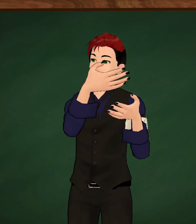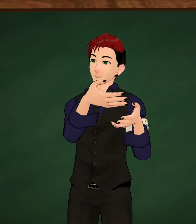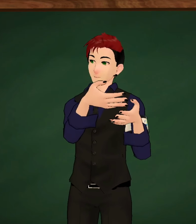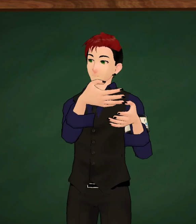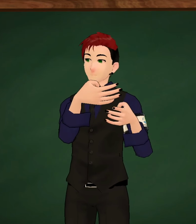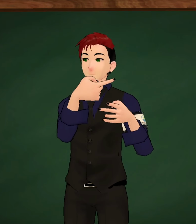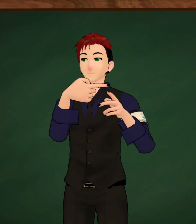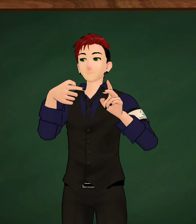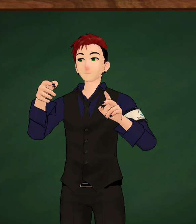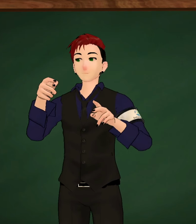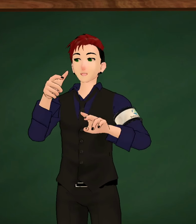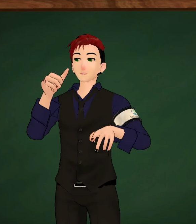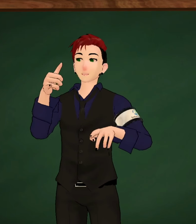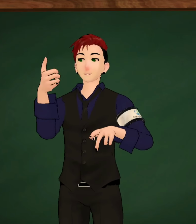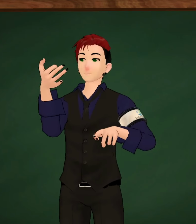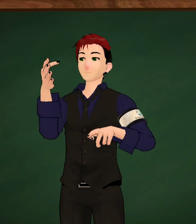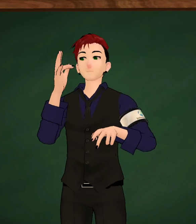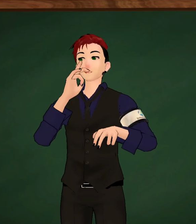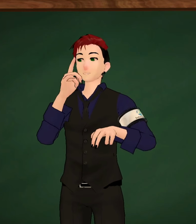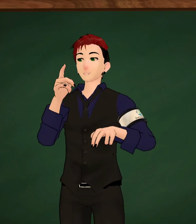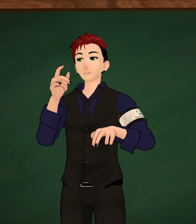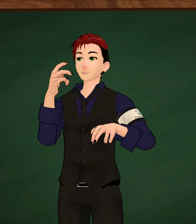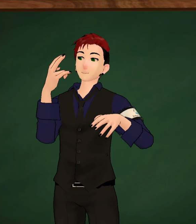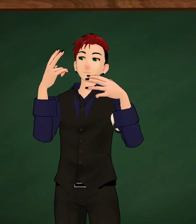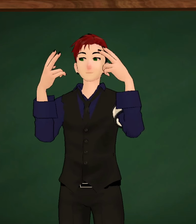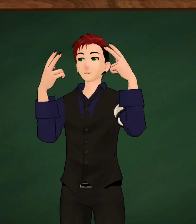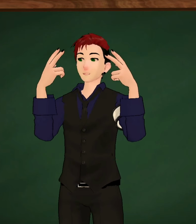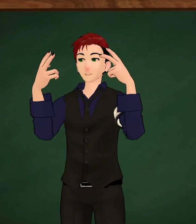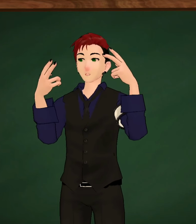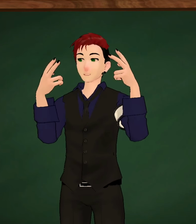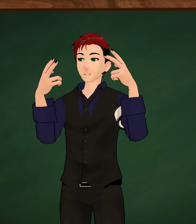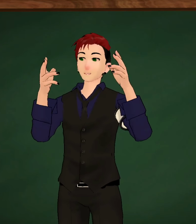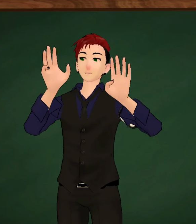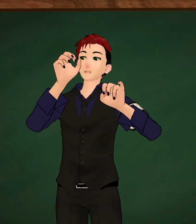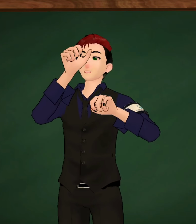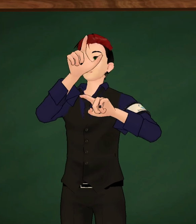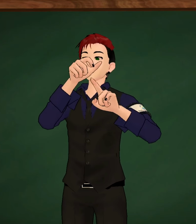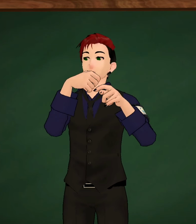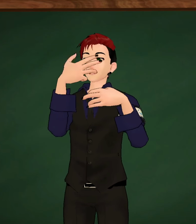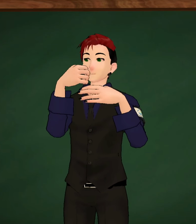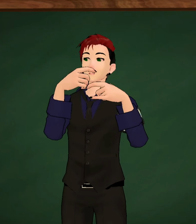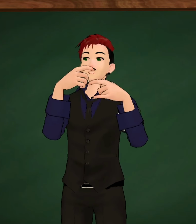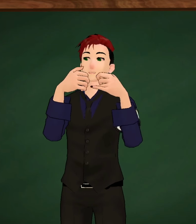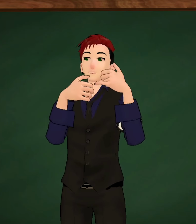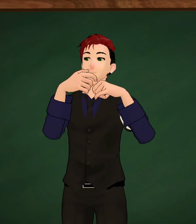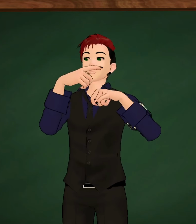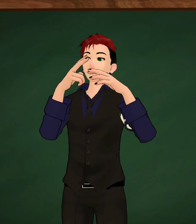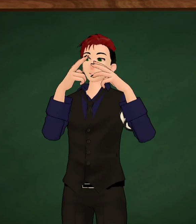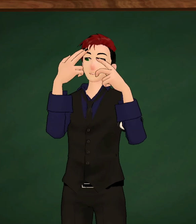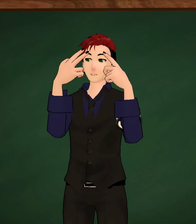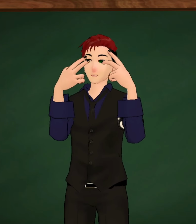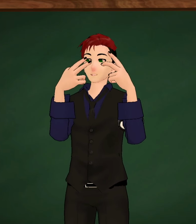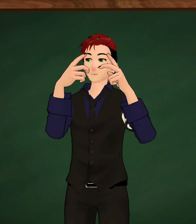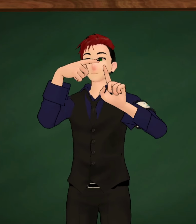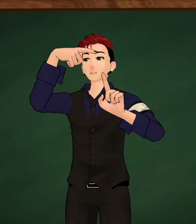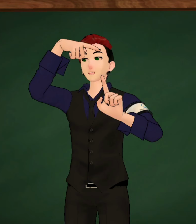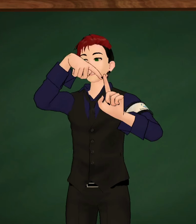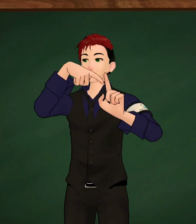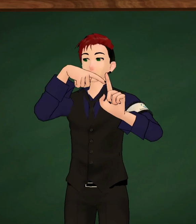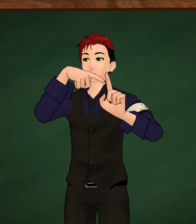poetry, but it's still visual. Like, so ASL poetry most of the time is very visual. Like, that's the